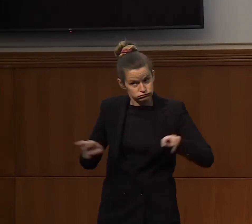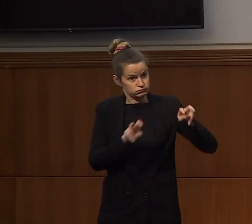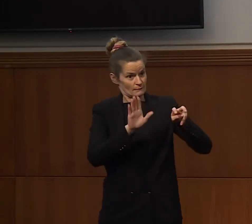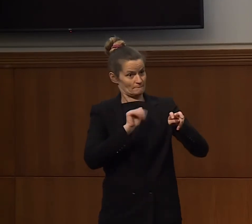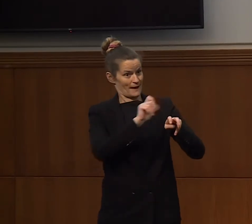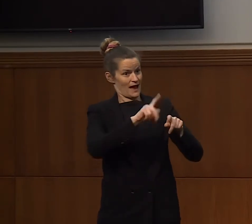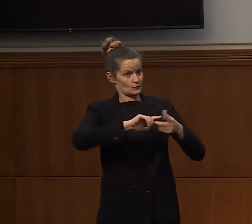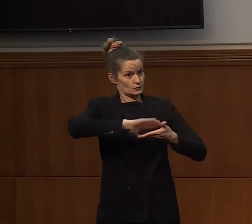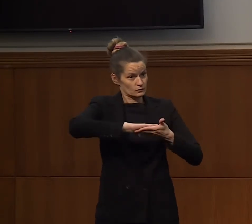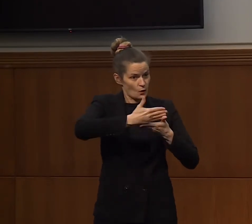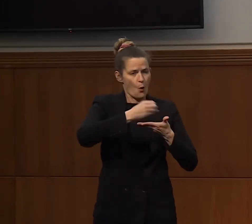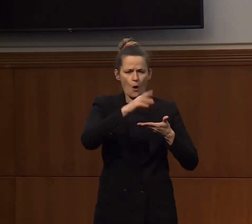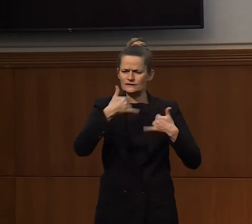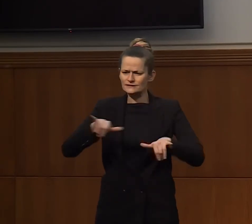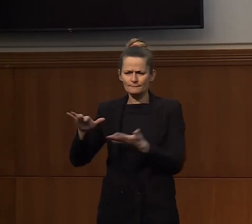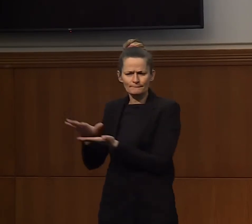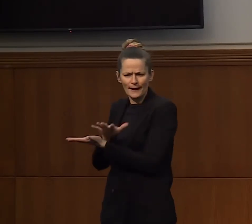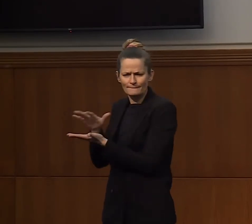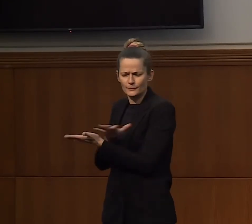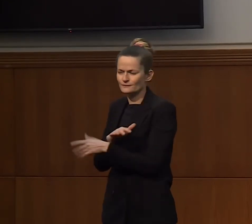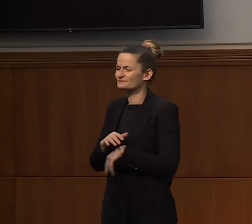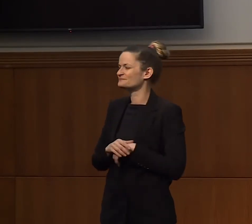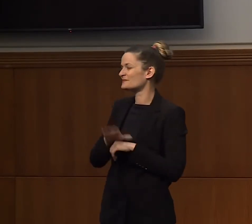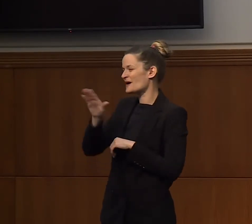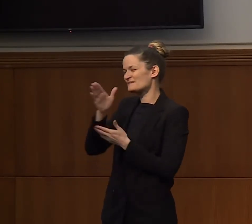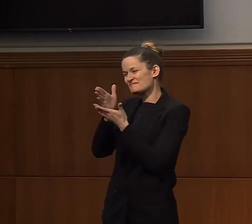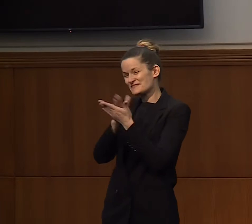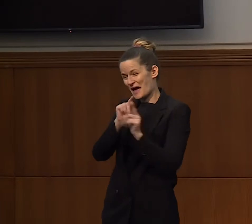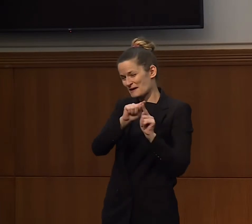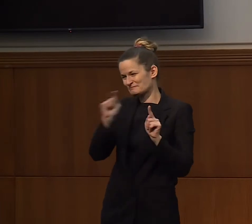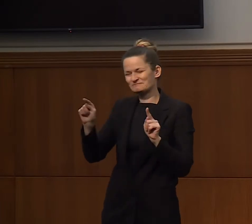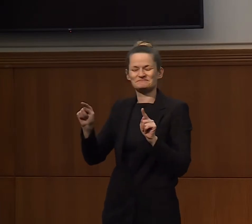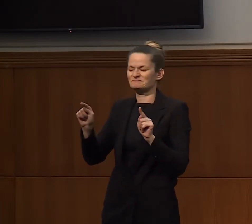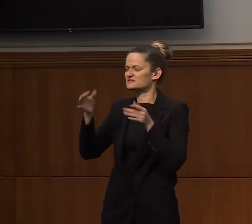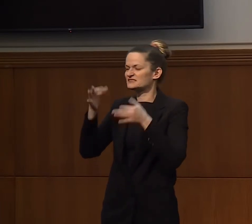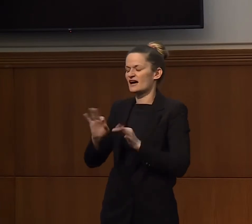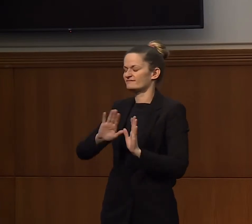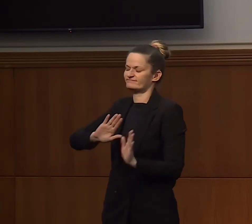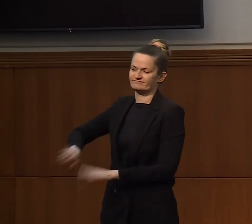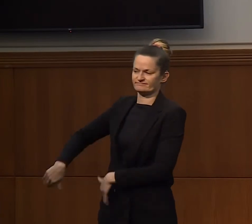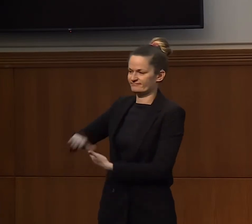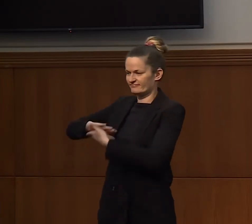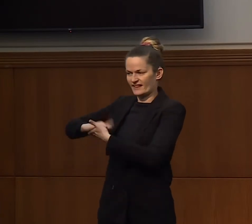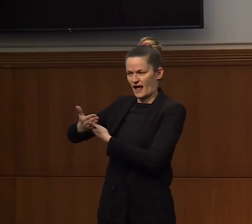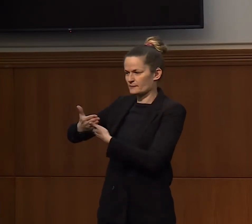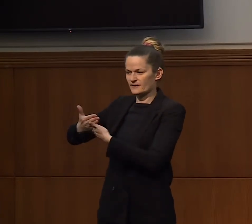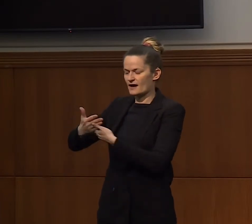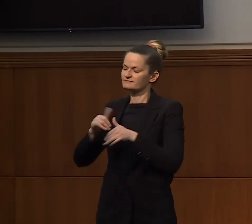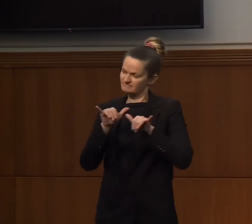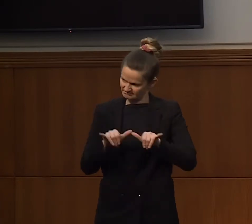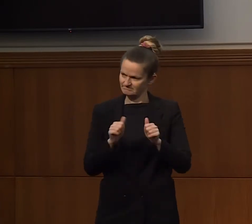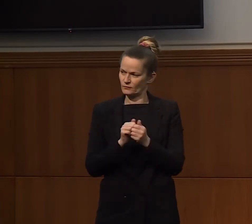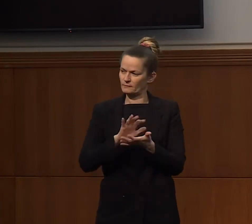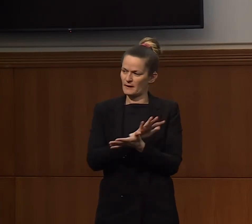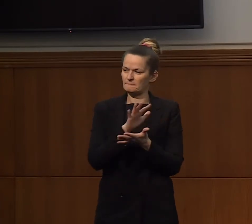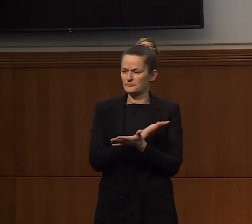decided to stay on paper today. Okay, thank you. That's all I got. Thanks, Matt.